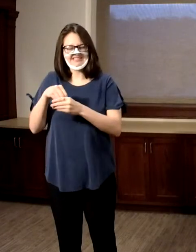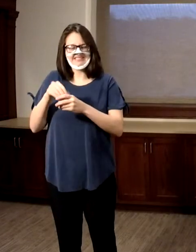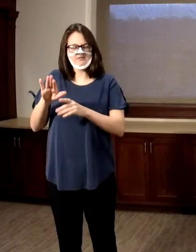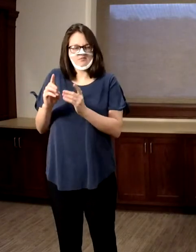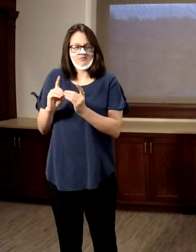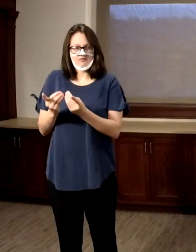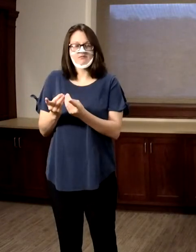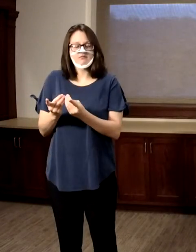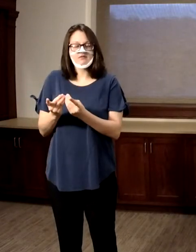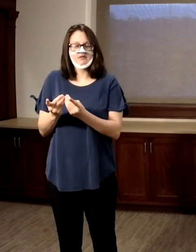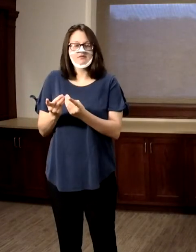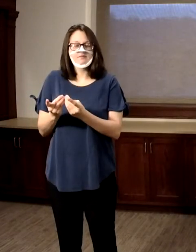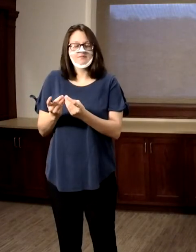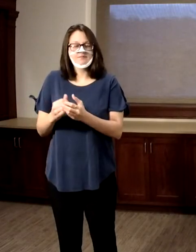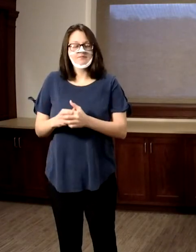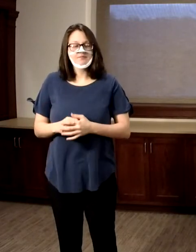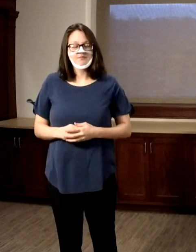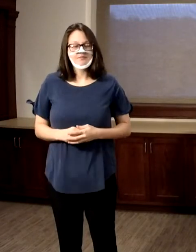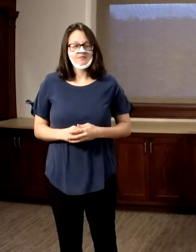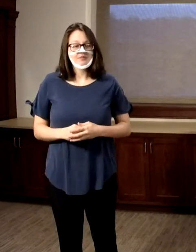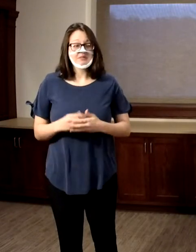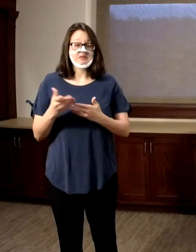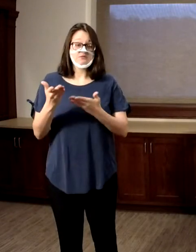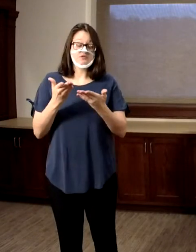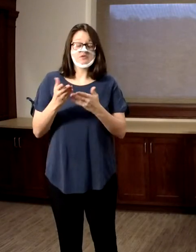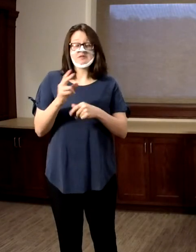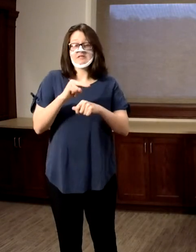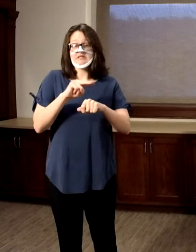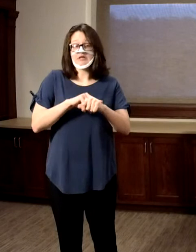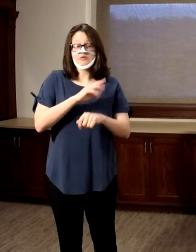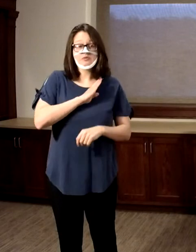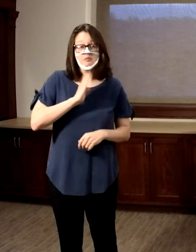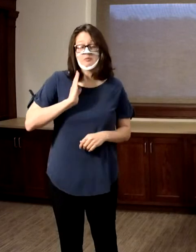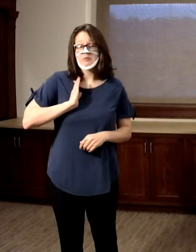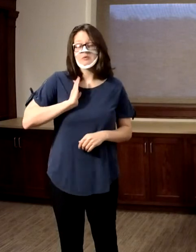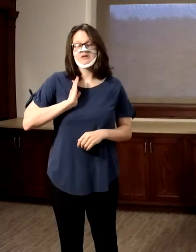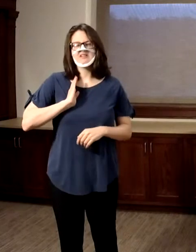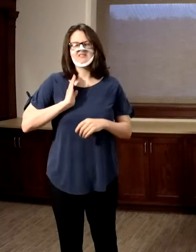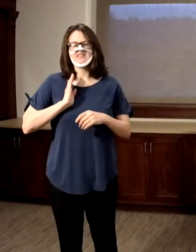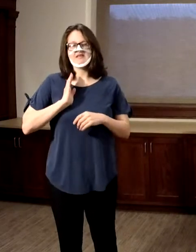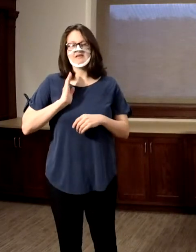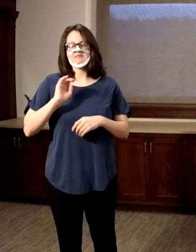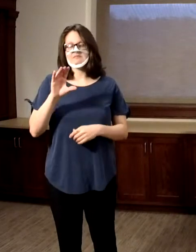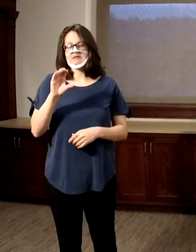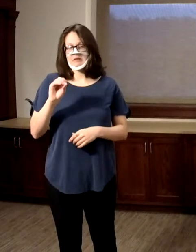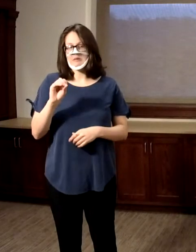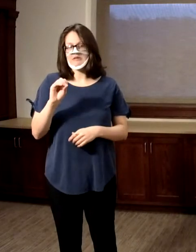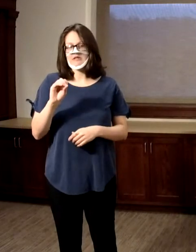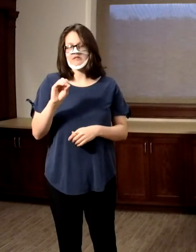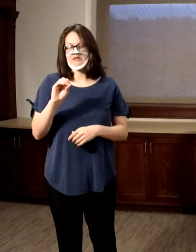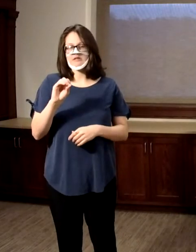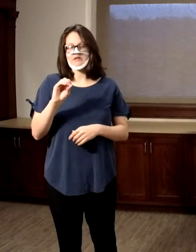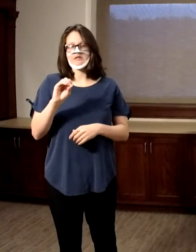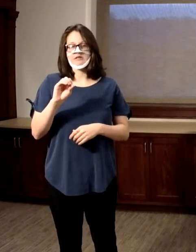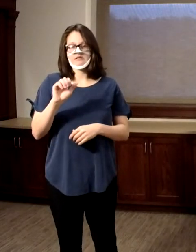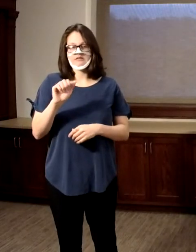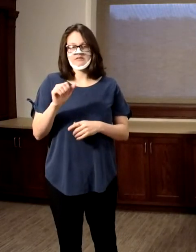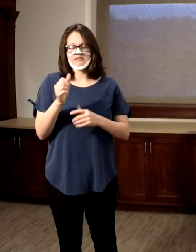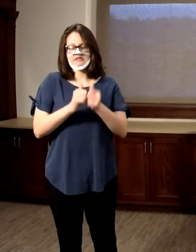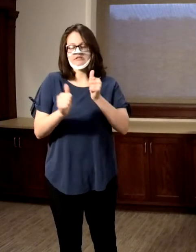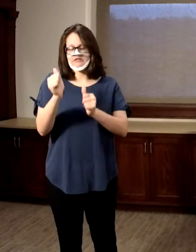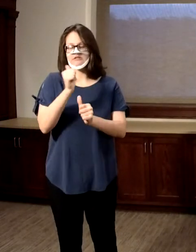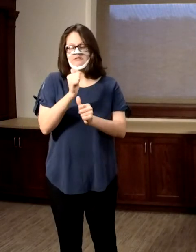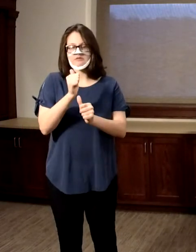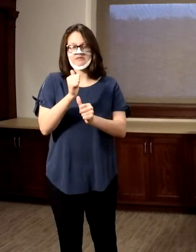done. I serve on the National Board of County Executives of America, and every year when I go, they talk about